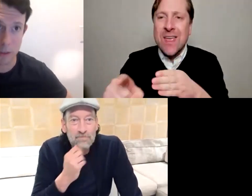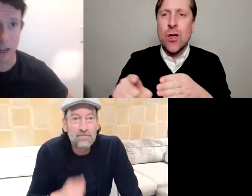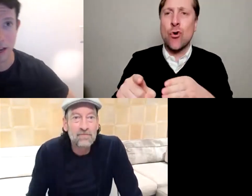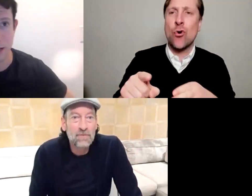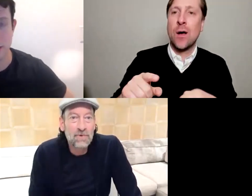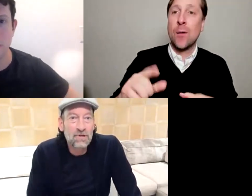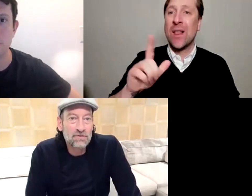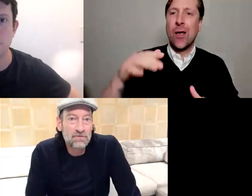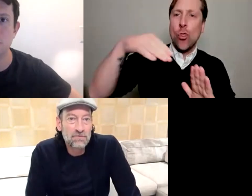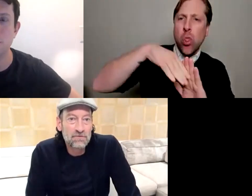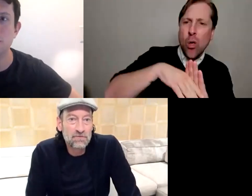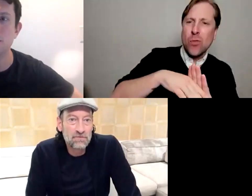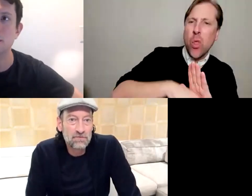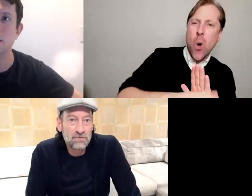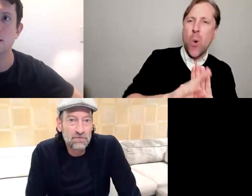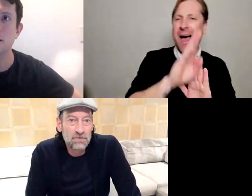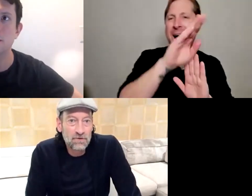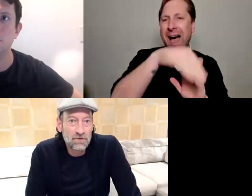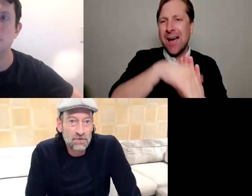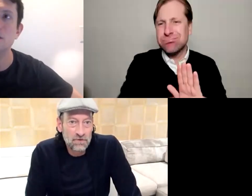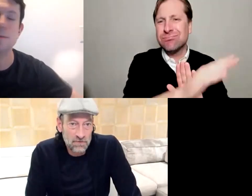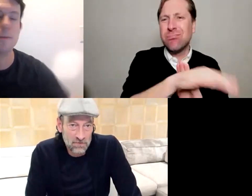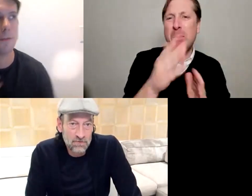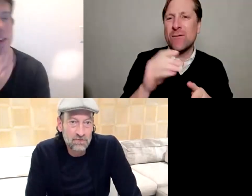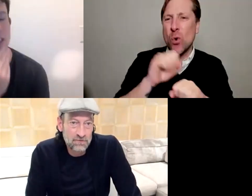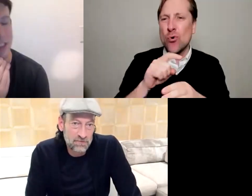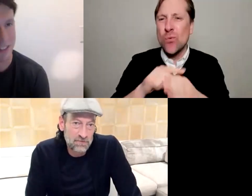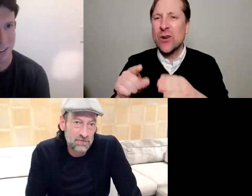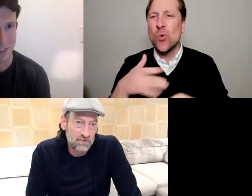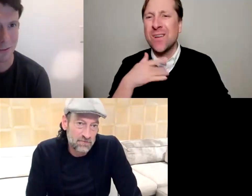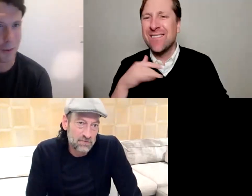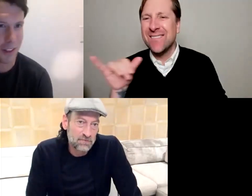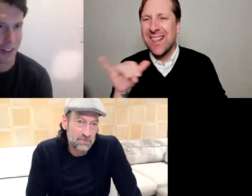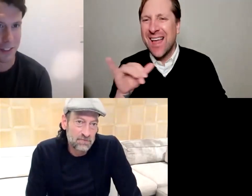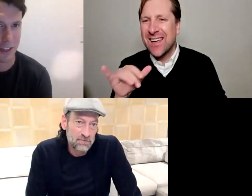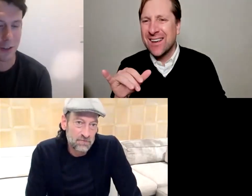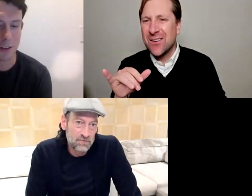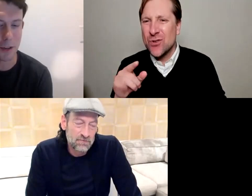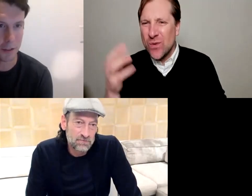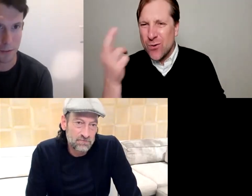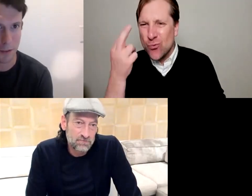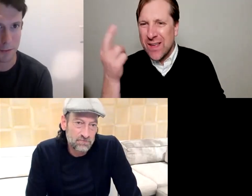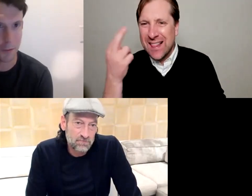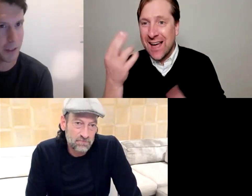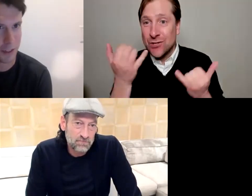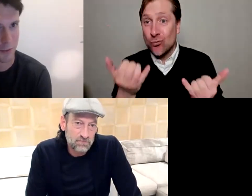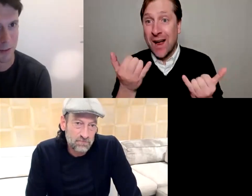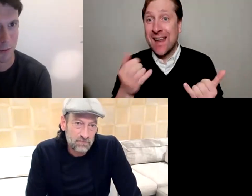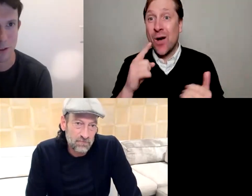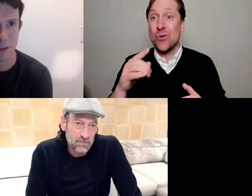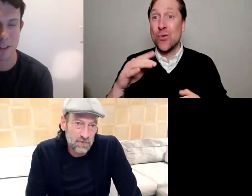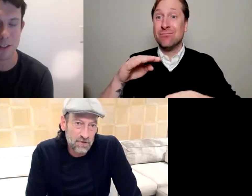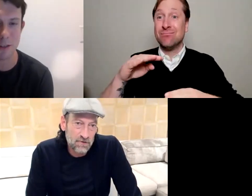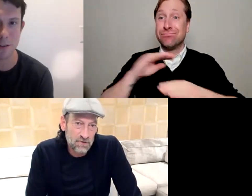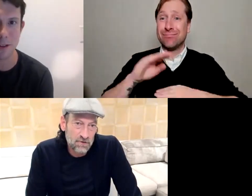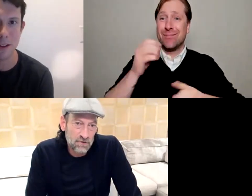lows, the highs. And I'm just wondering, what does it feel like to realize that you're in the middle of fulfilling a dream?